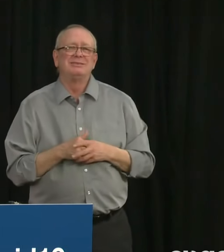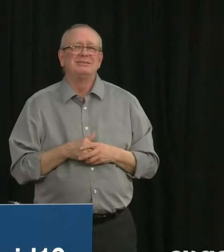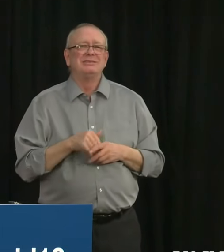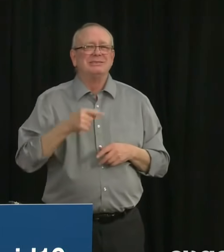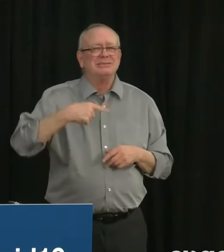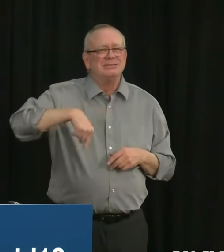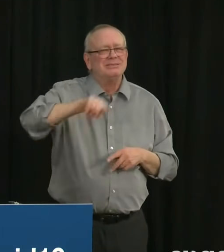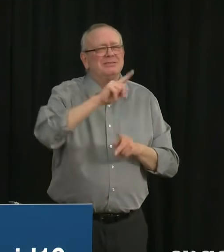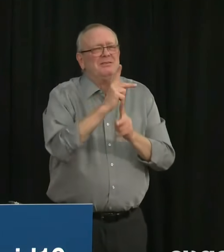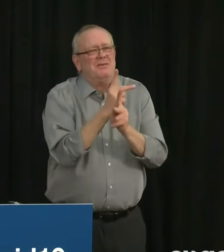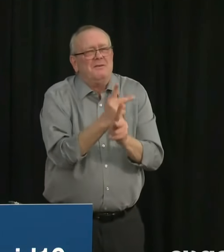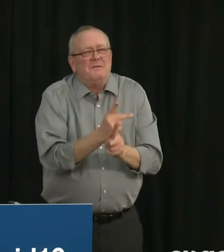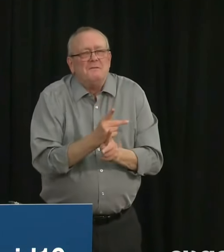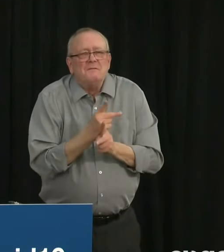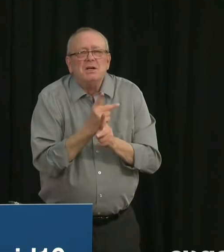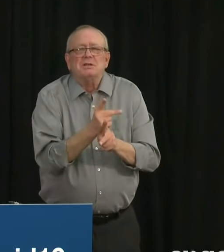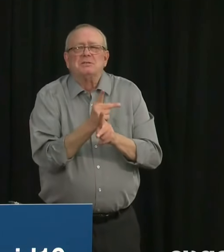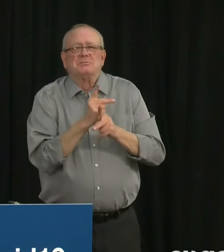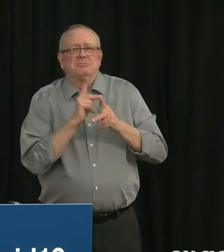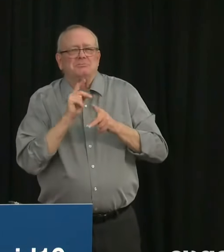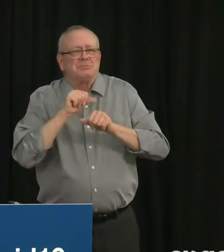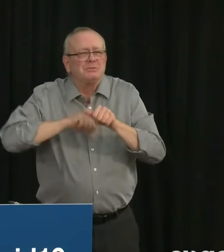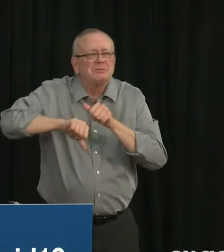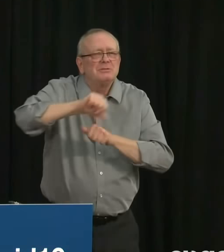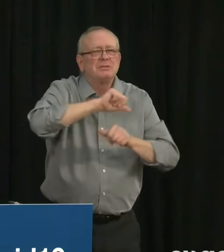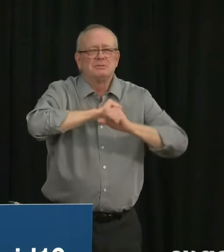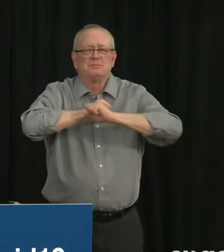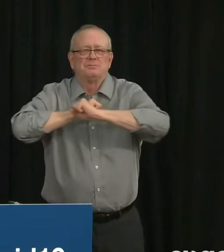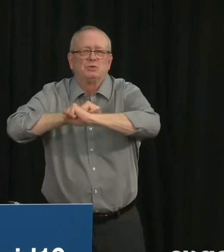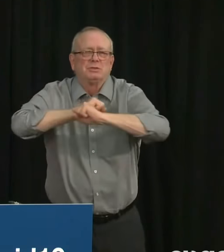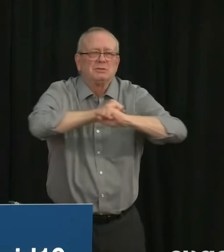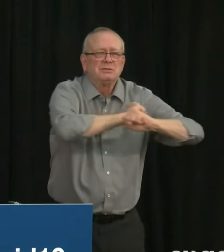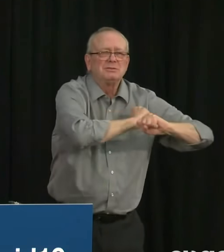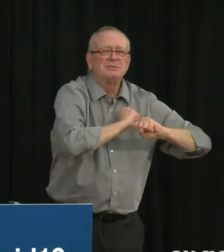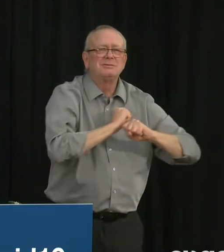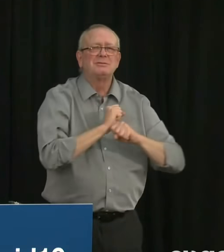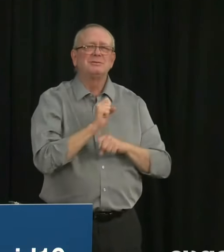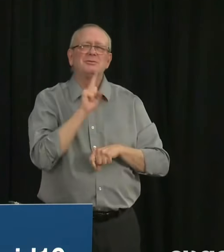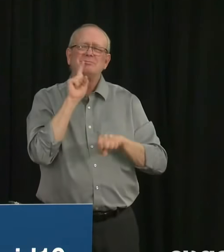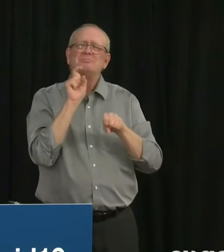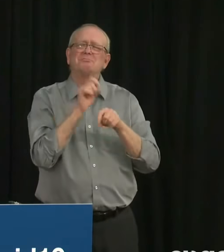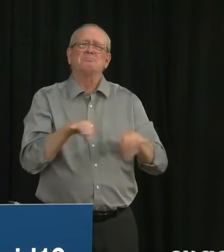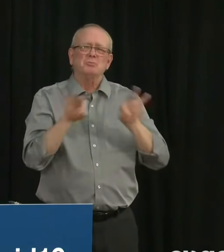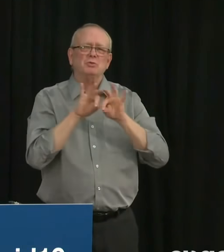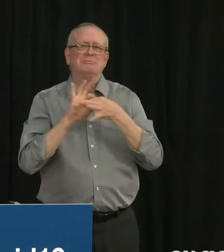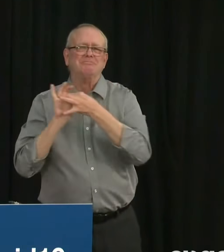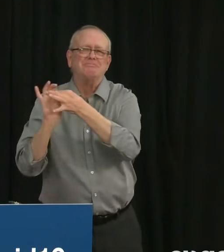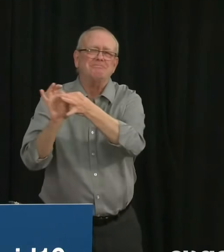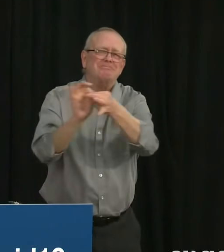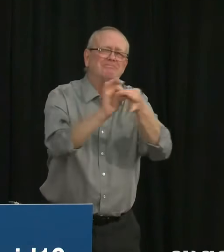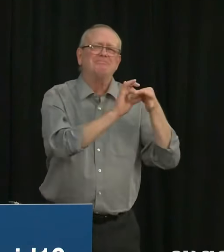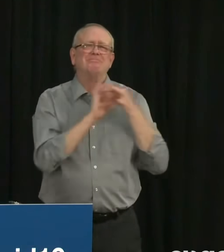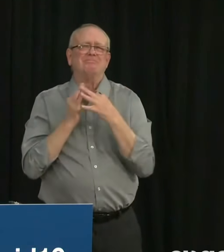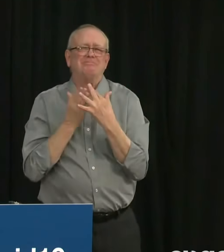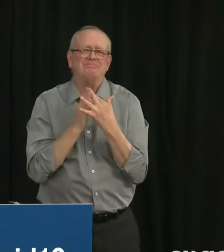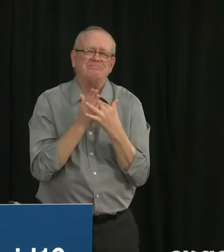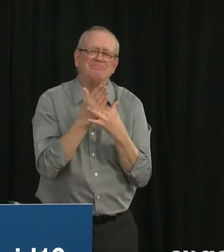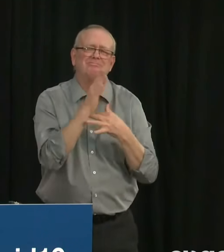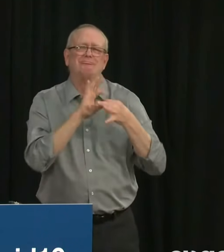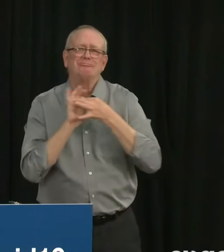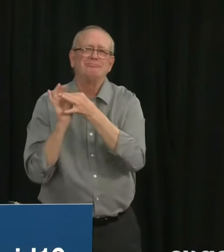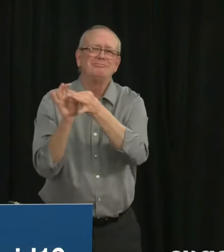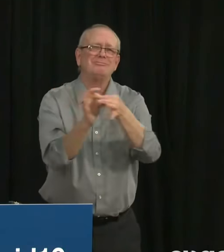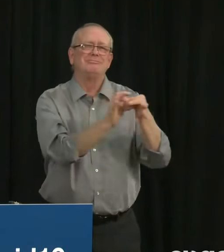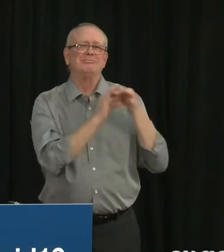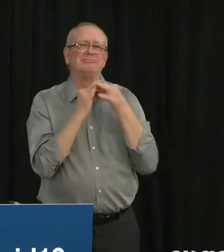to protect one another. We are in this together, and we will get through this together. Thank you, and I'll now turn the microphone over